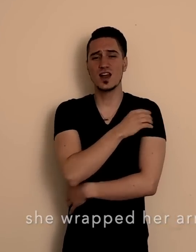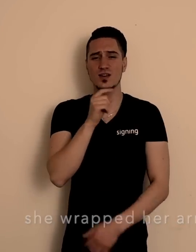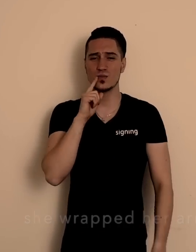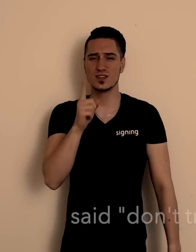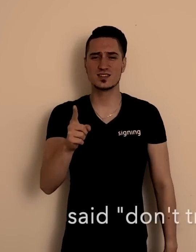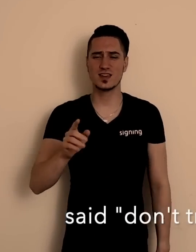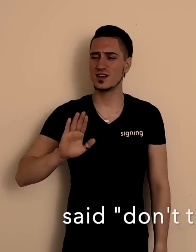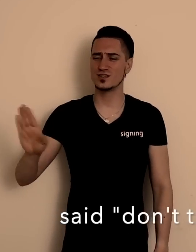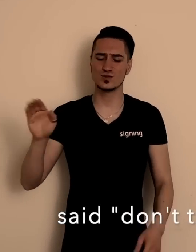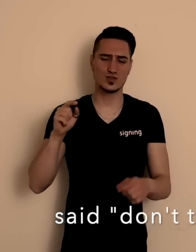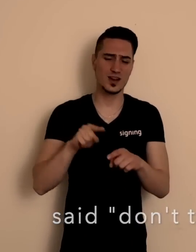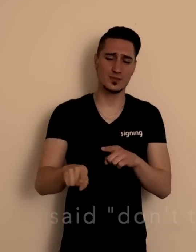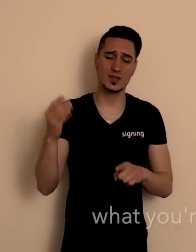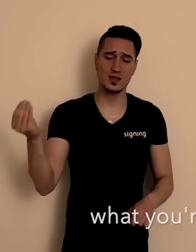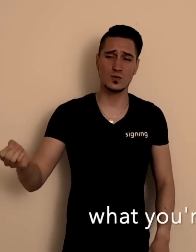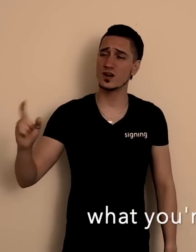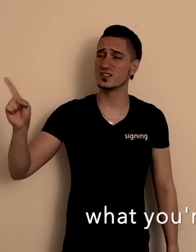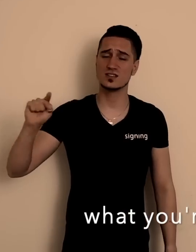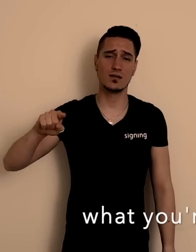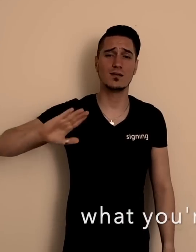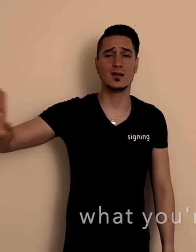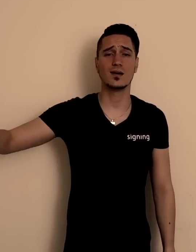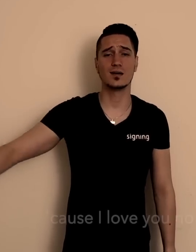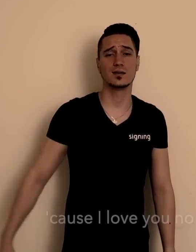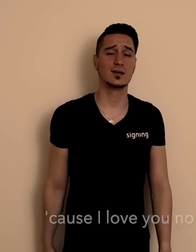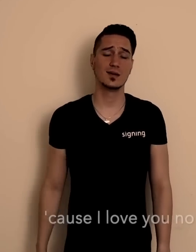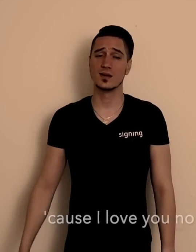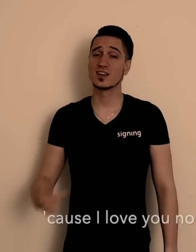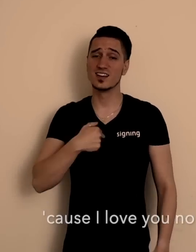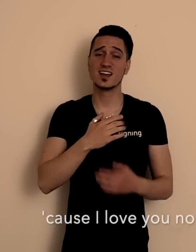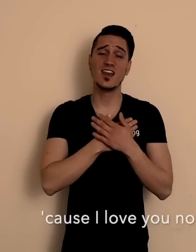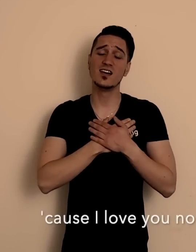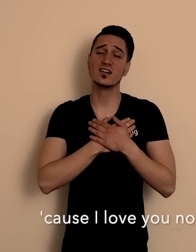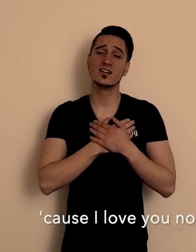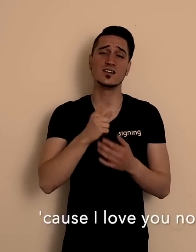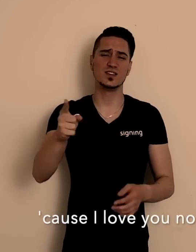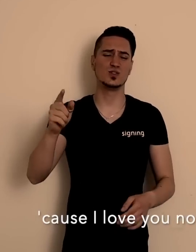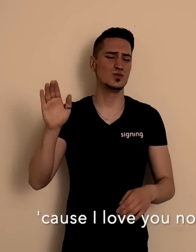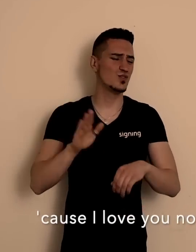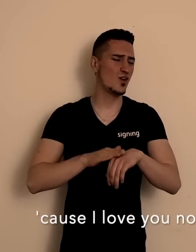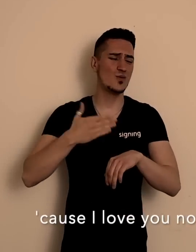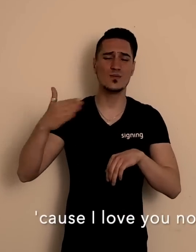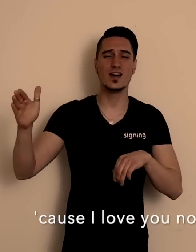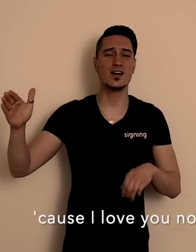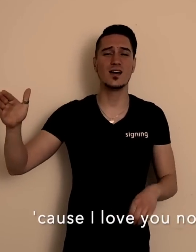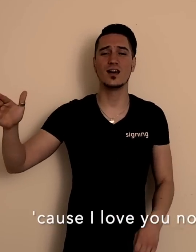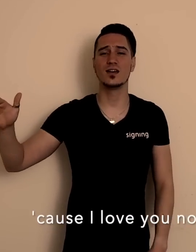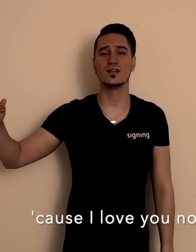me Said don't try to be what you're not Cause I love you no matter